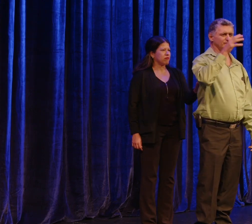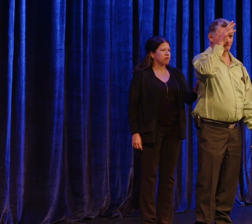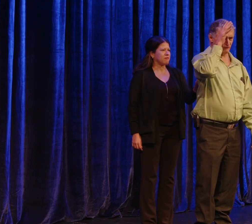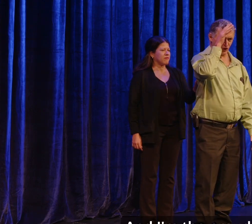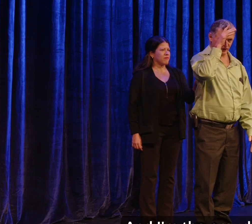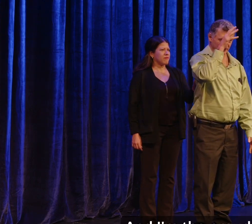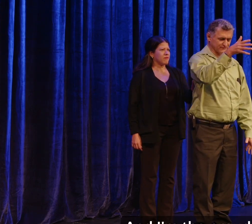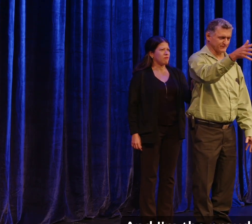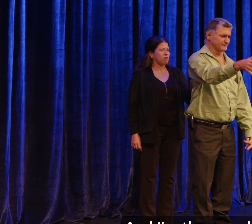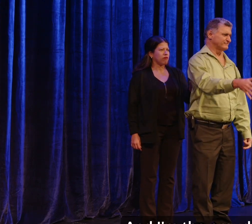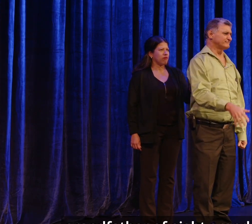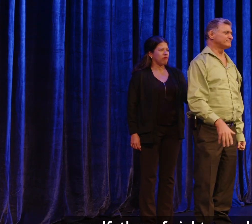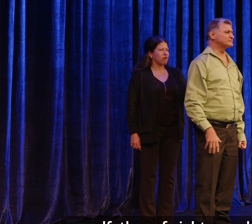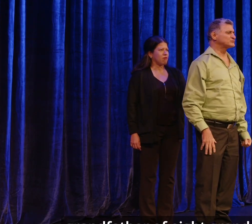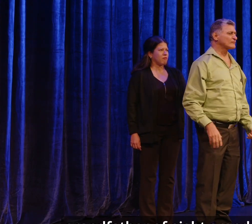And I'm the proud grandfather